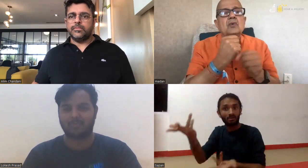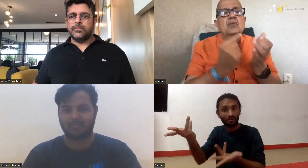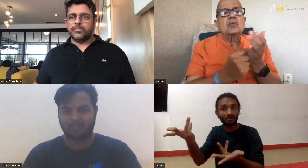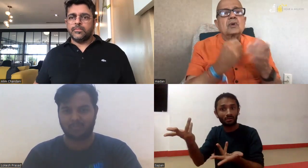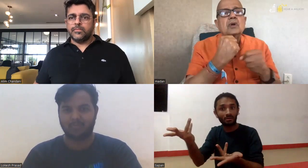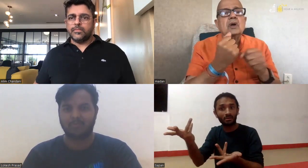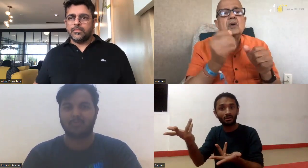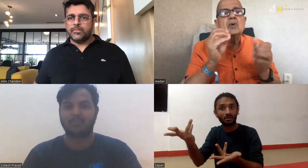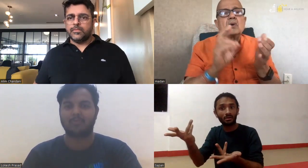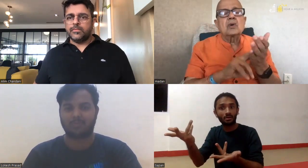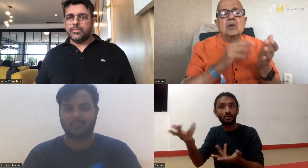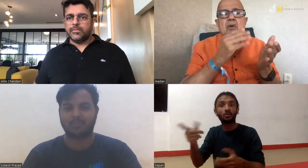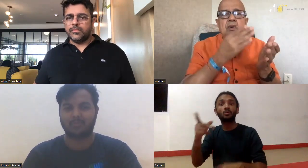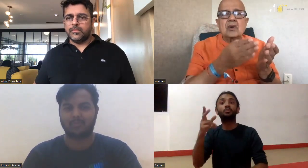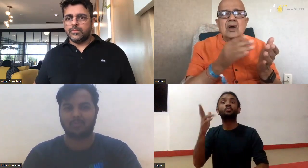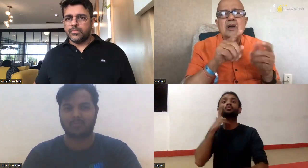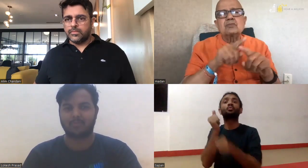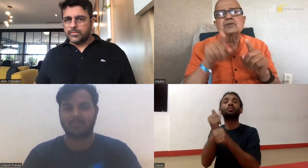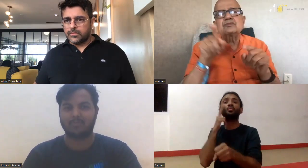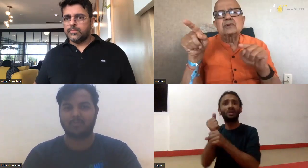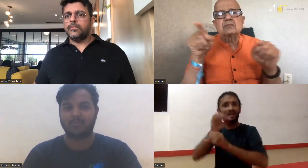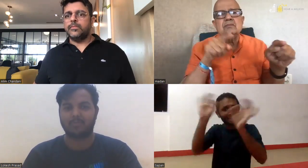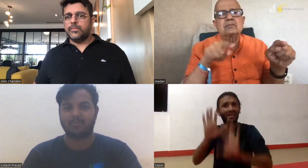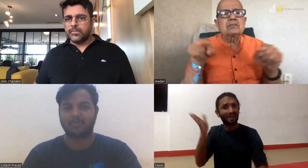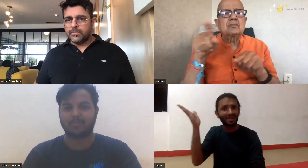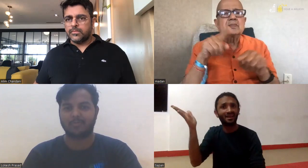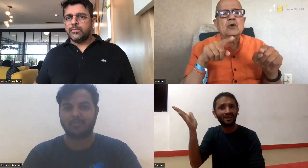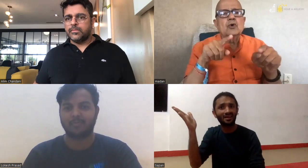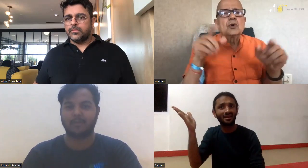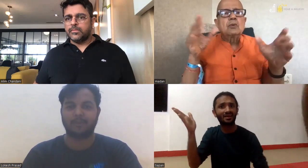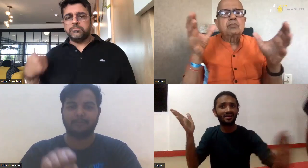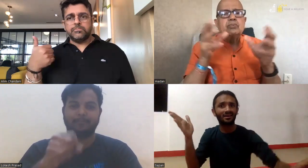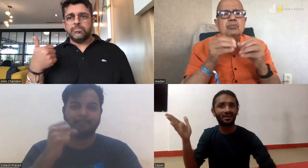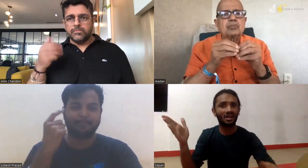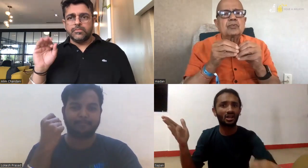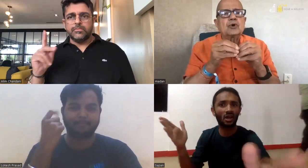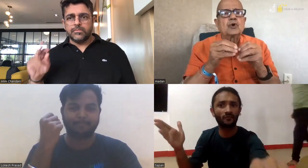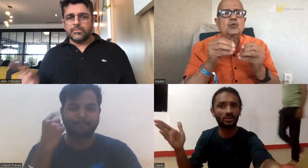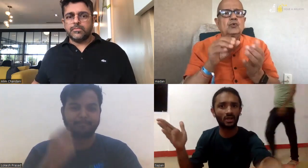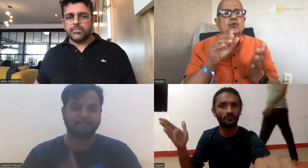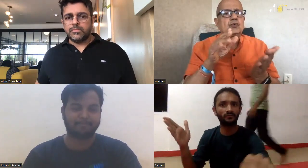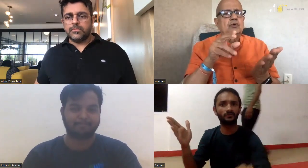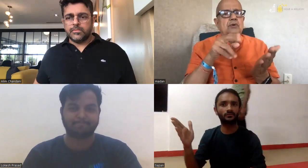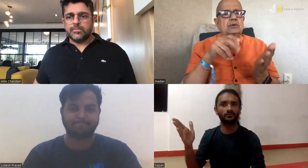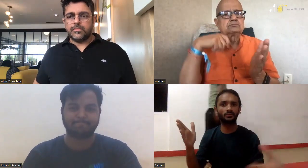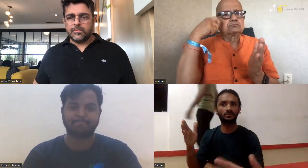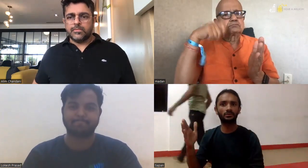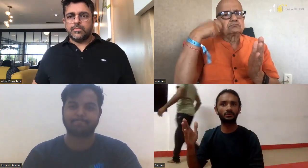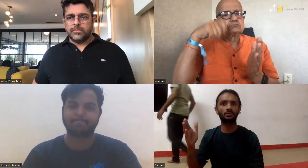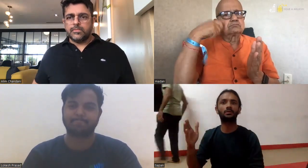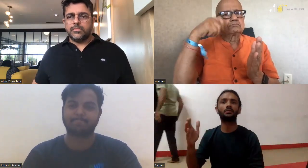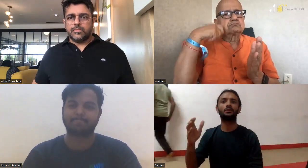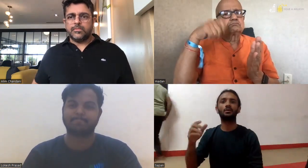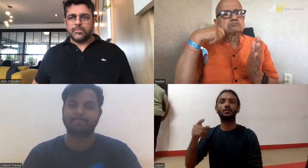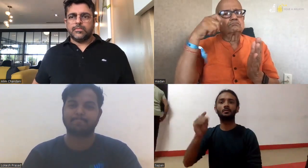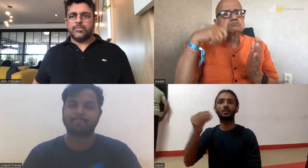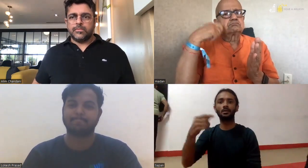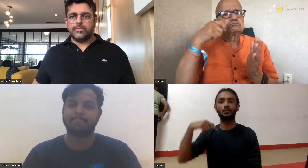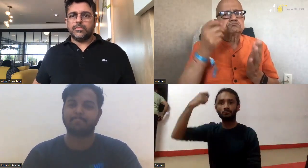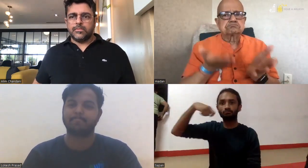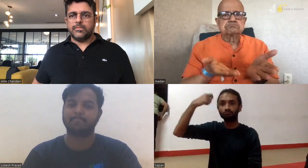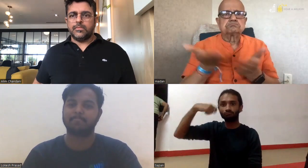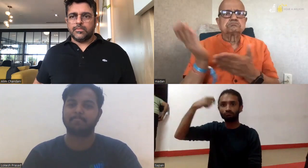says it's not written in the PWD Act, the Persons with Disability Act. It only says oralism. It doesn't talk